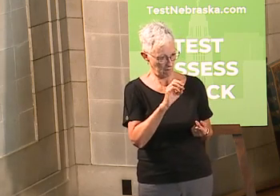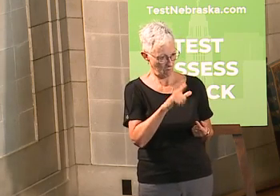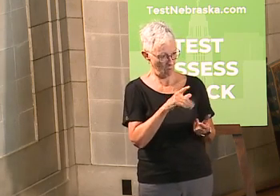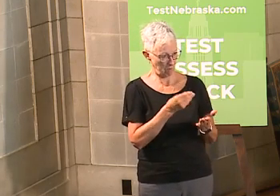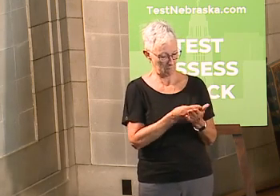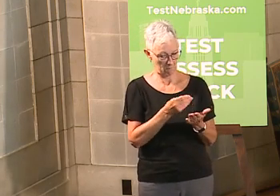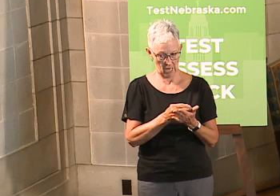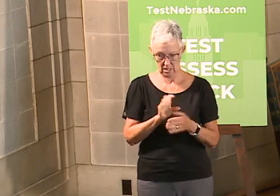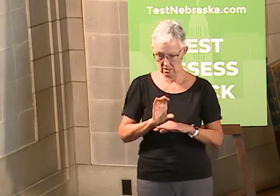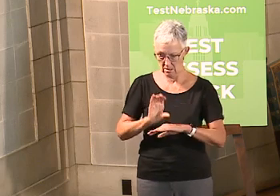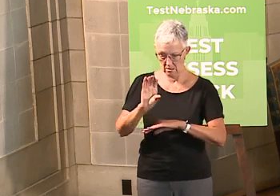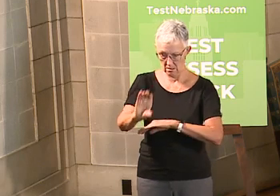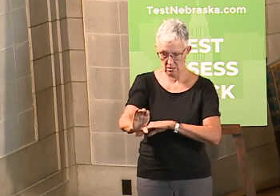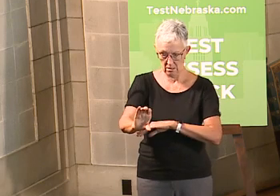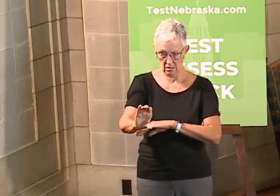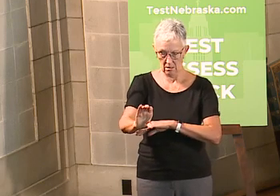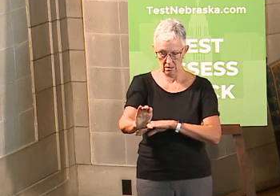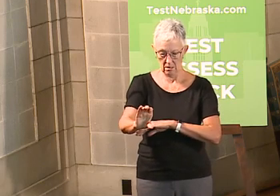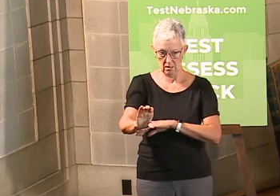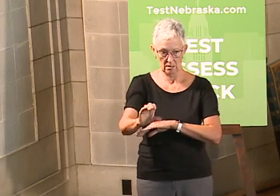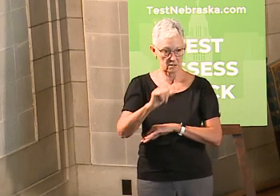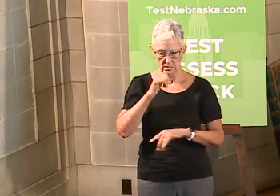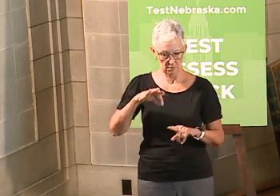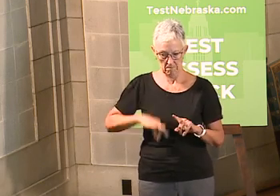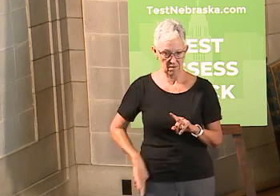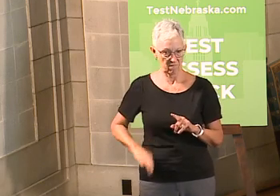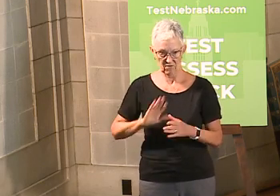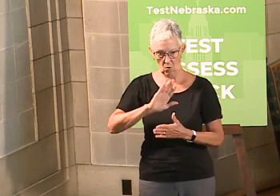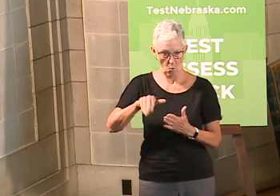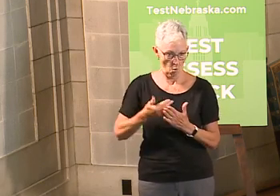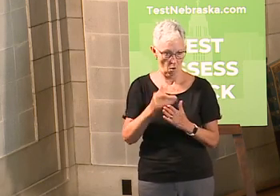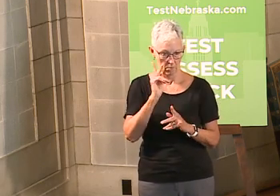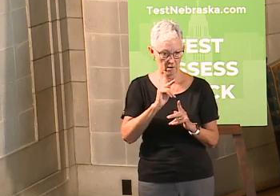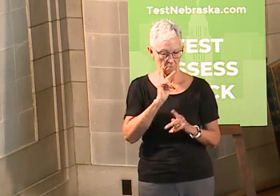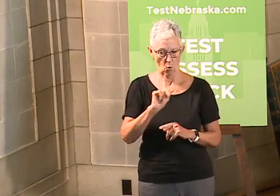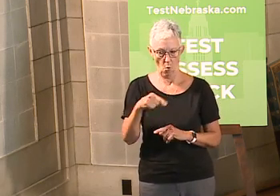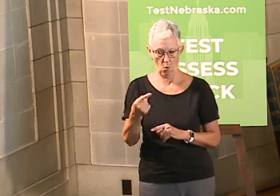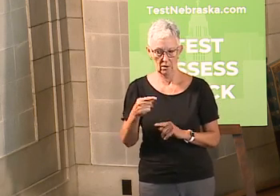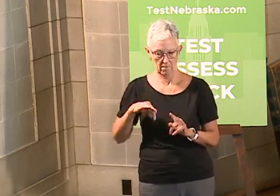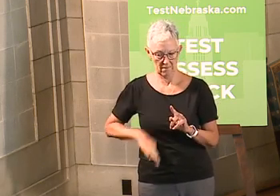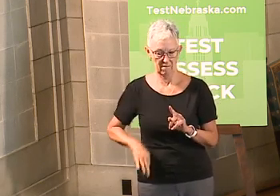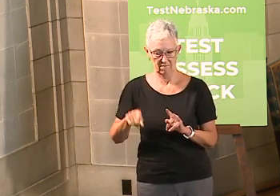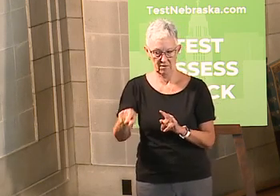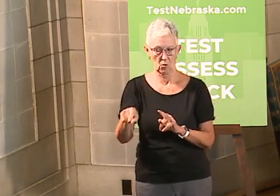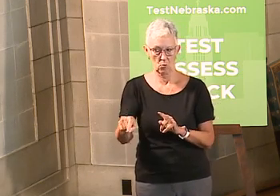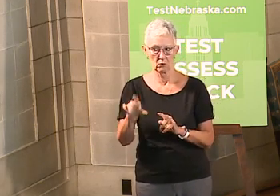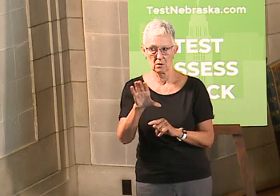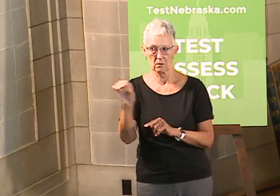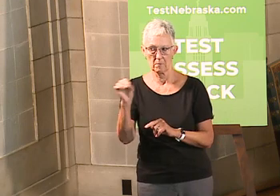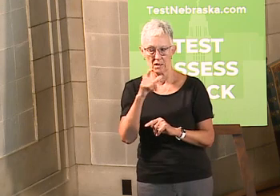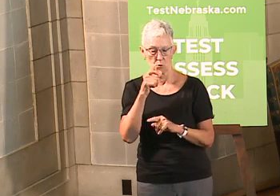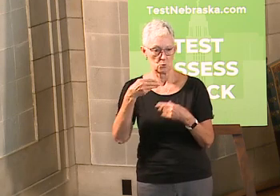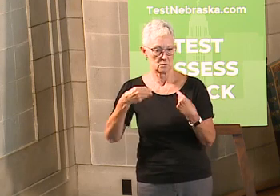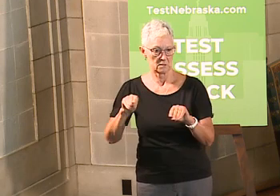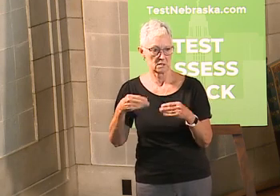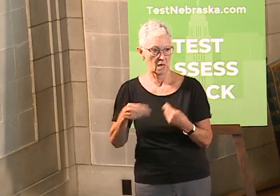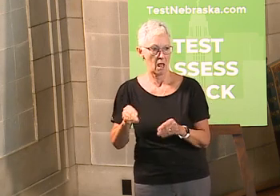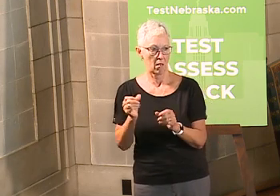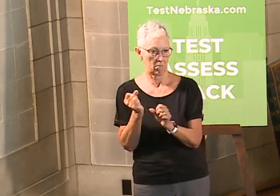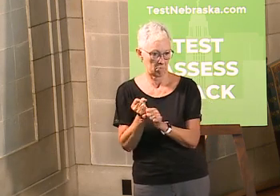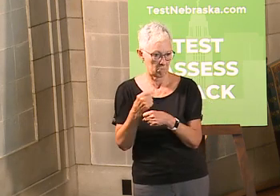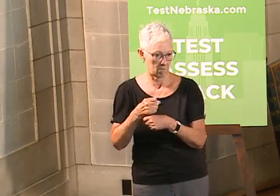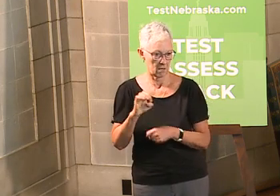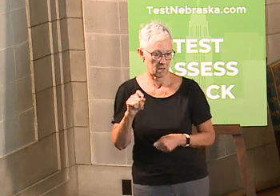public gain for everybody. Everybody wants to have clean air. And at least one person here said that